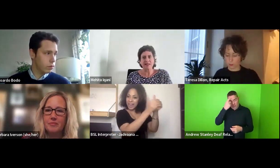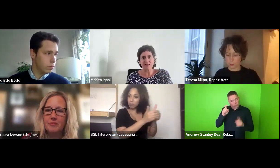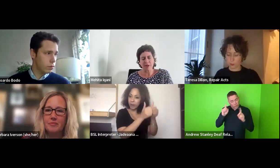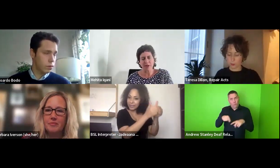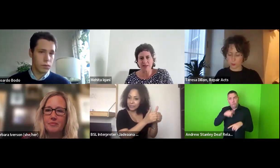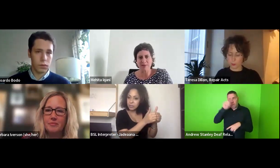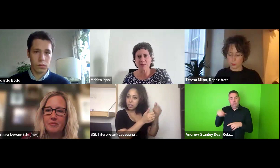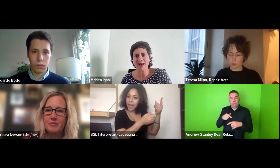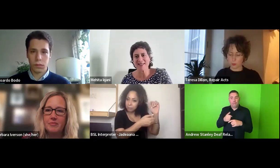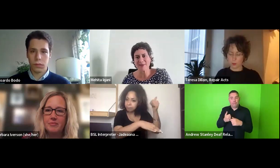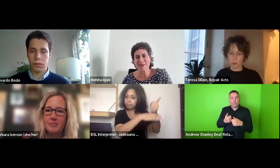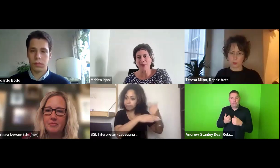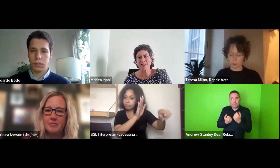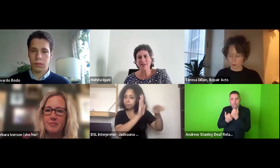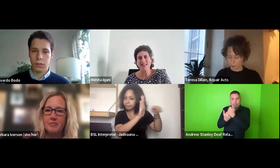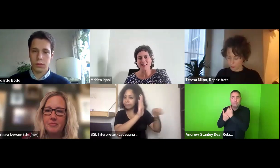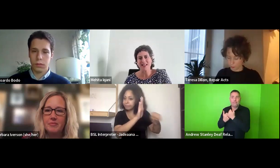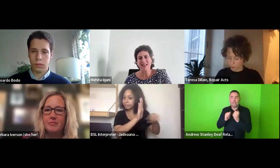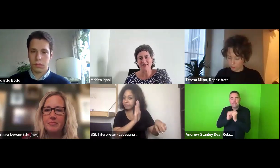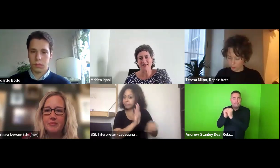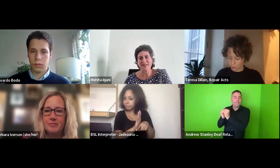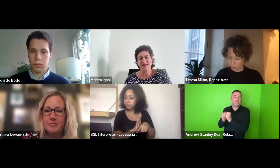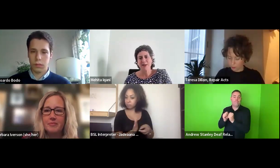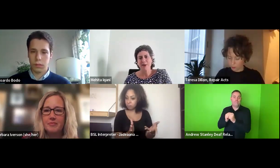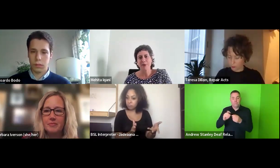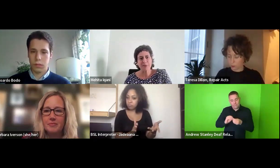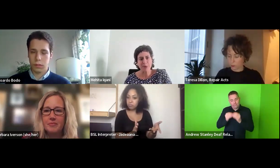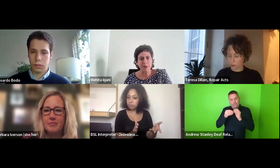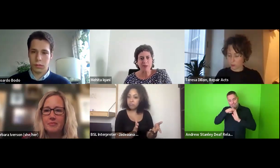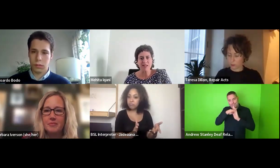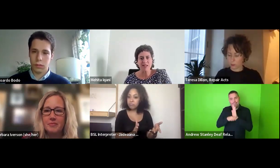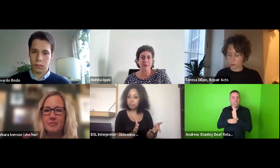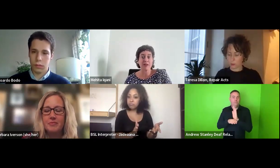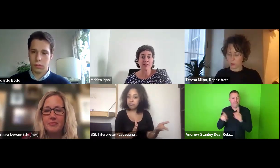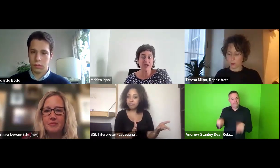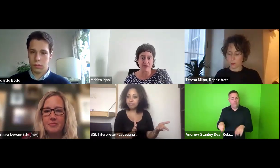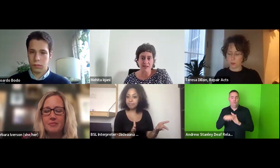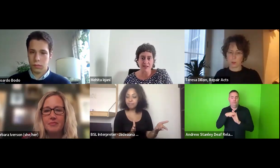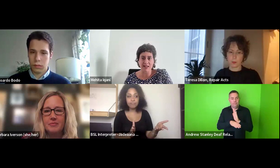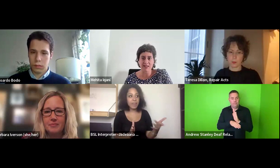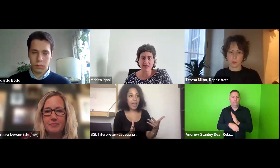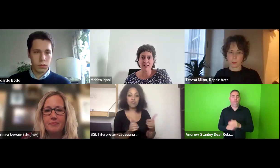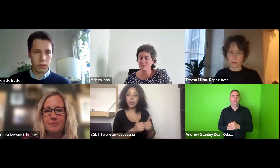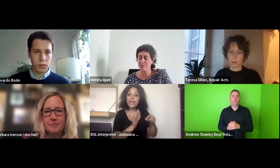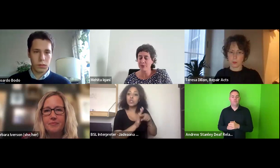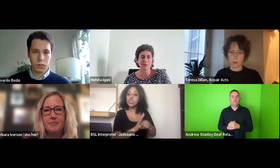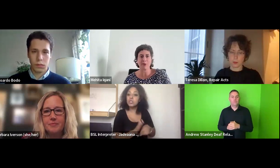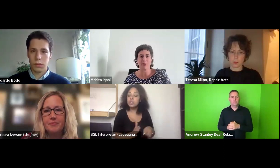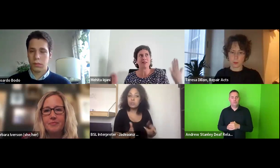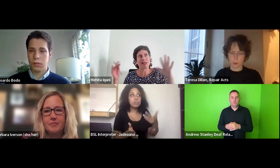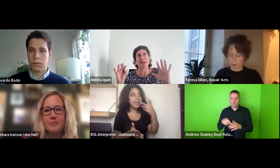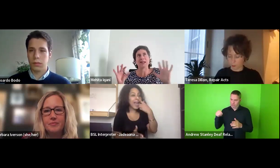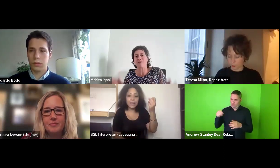collaboratively set some continent-wide policies and principles and regulations that can